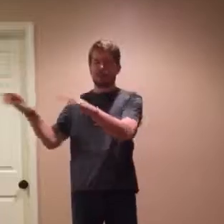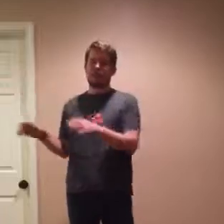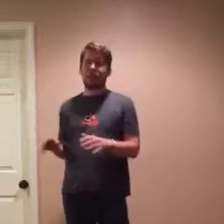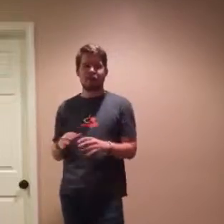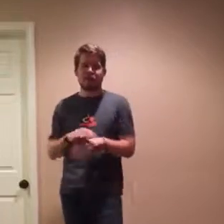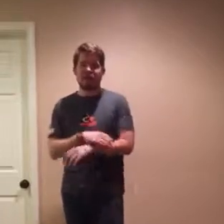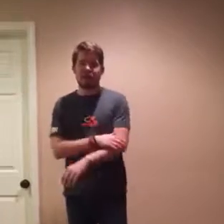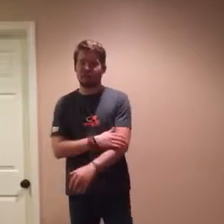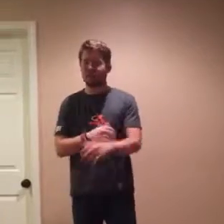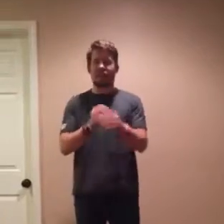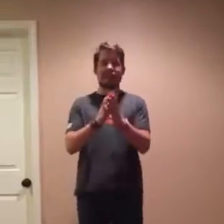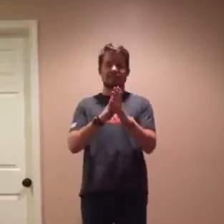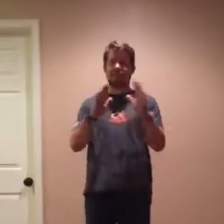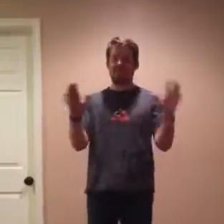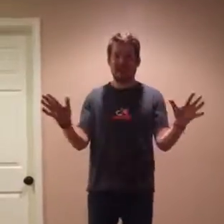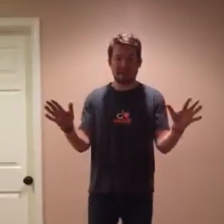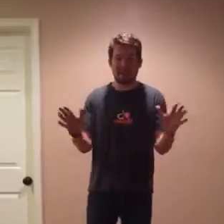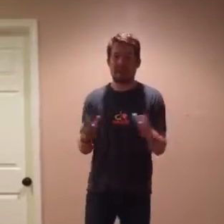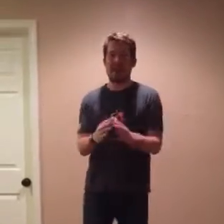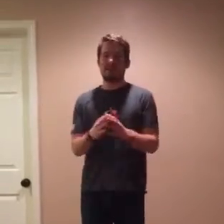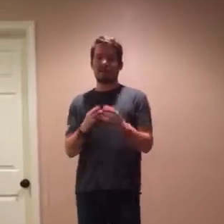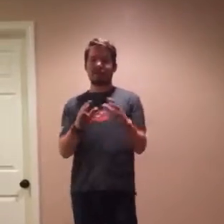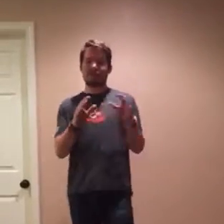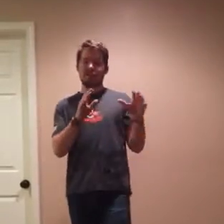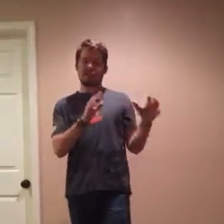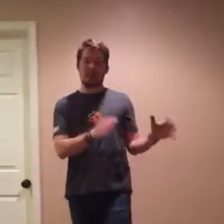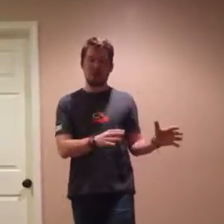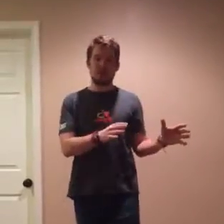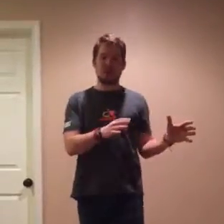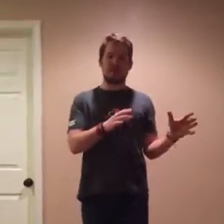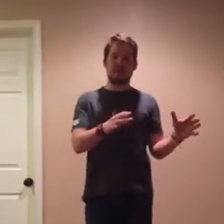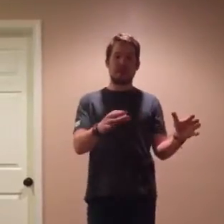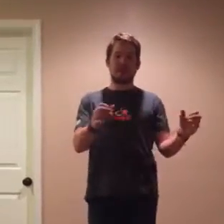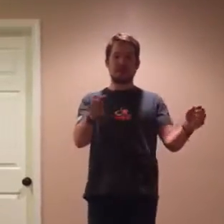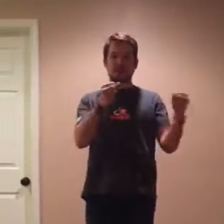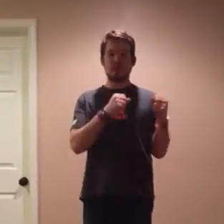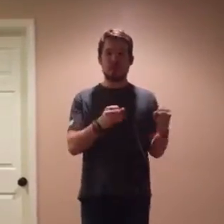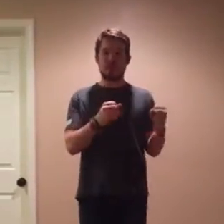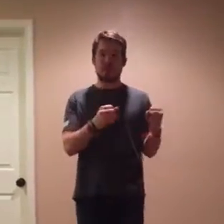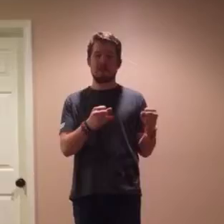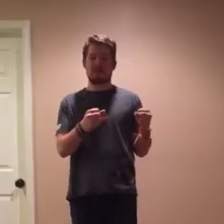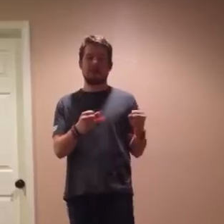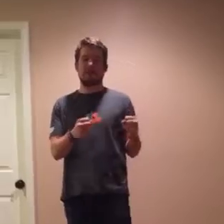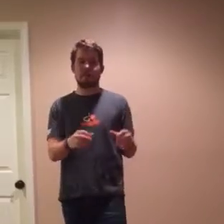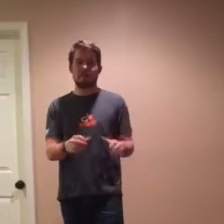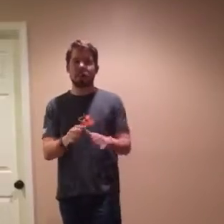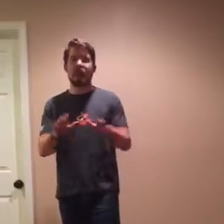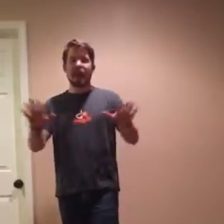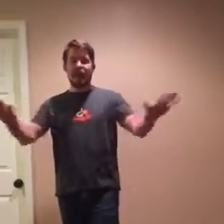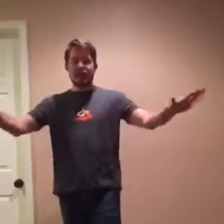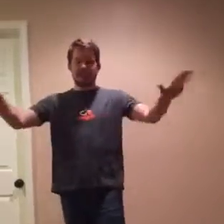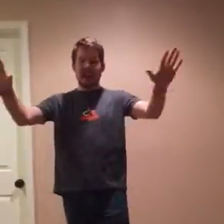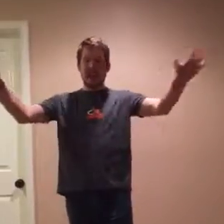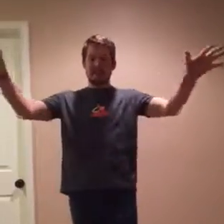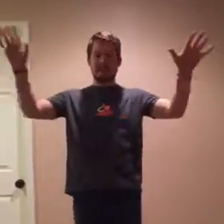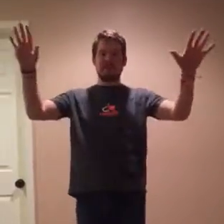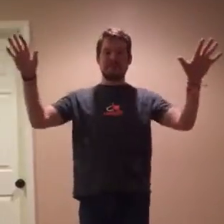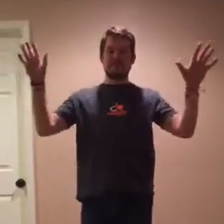monthly parent meetings, which I think is effective because it shows how parents should be tuned in the student ministry. And it allows them to